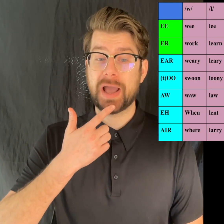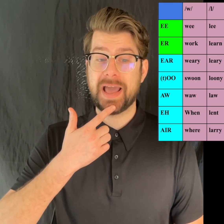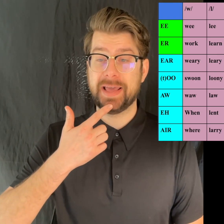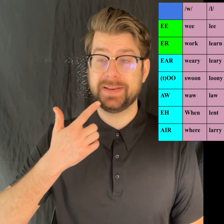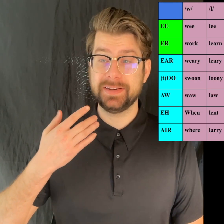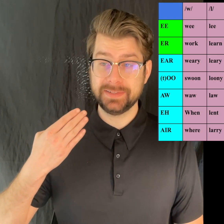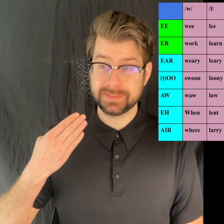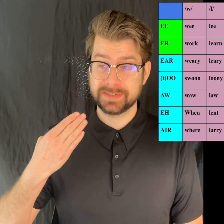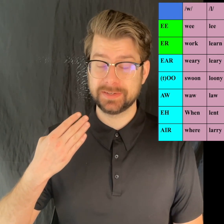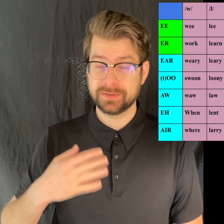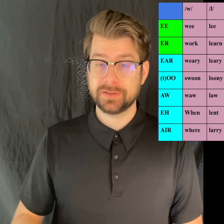when,